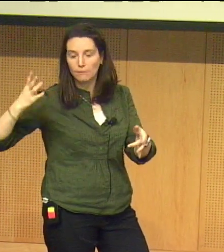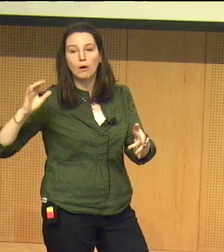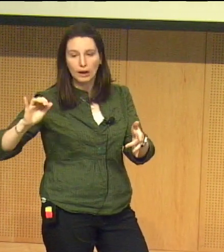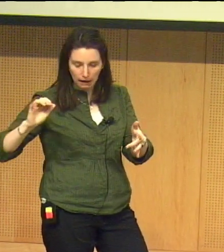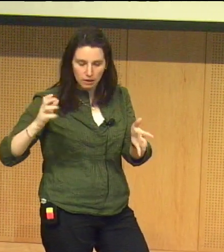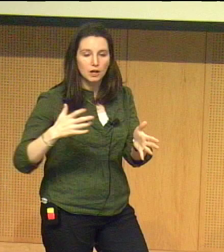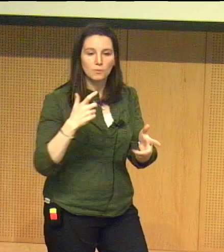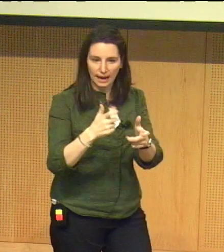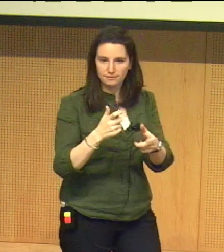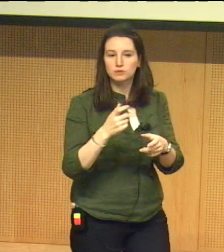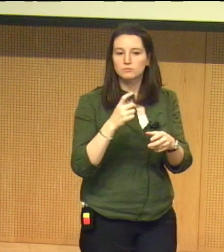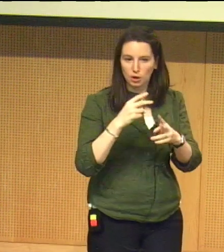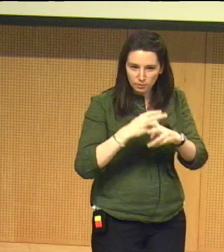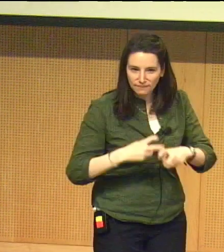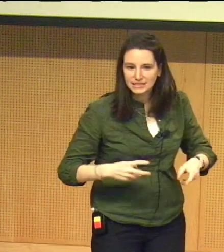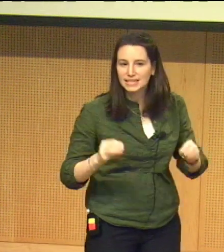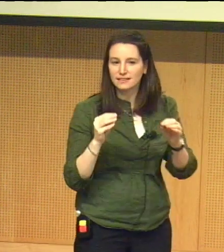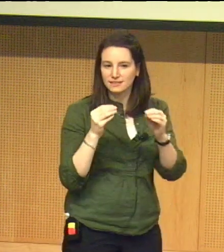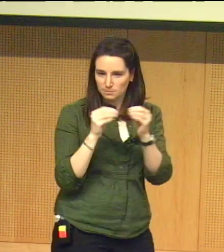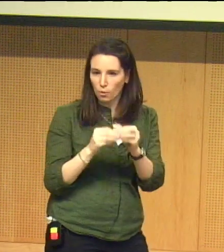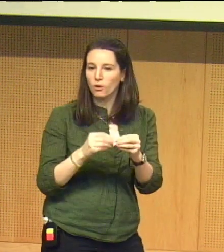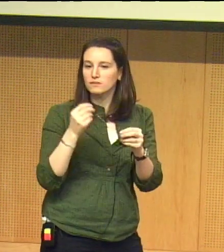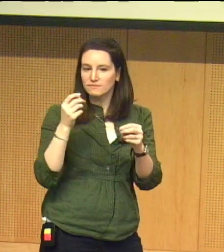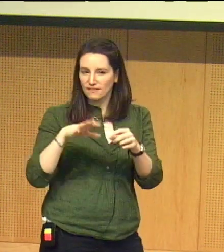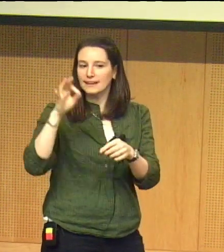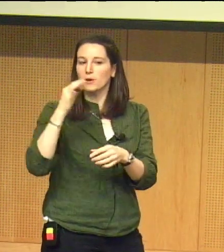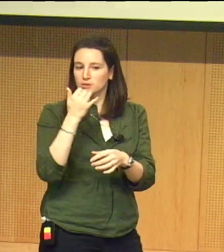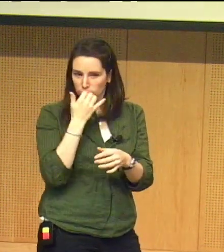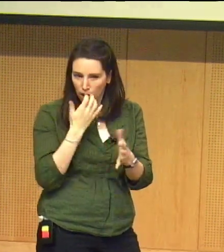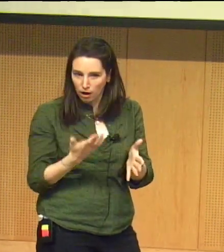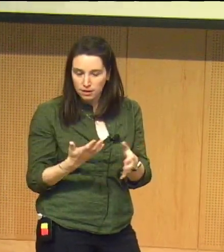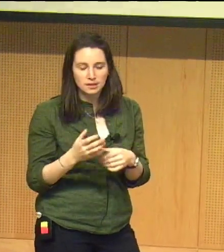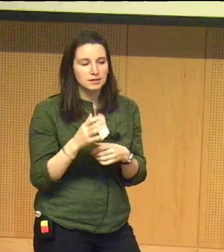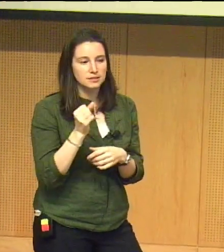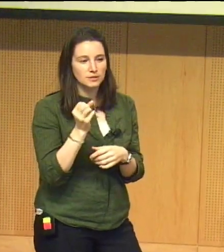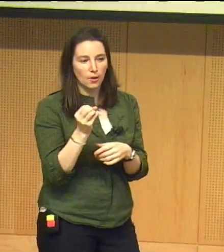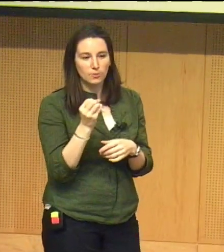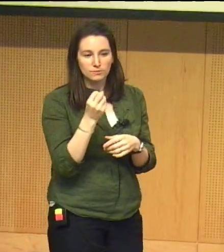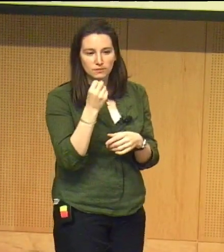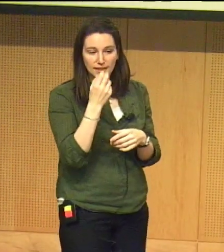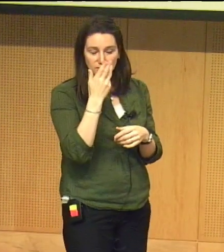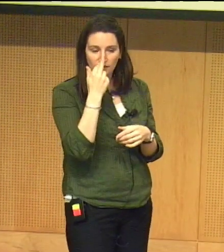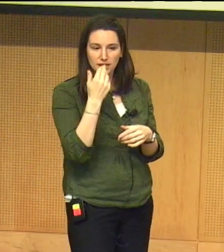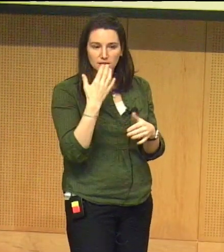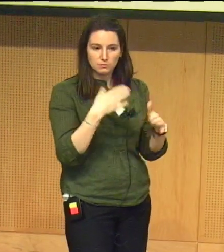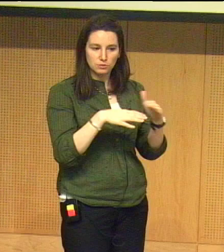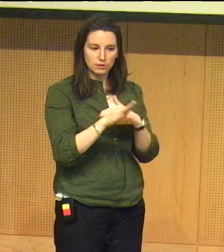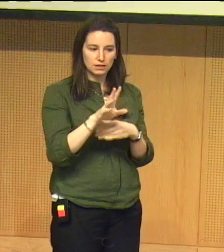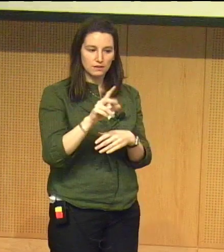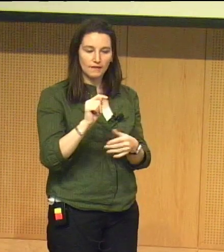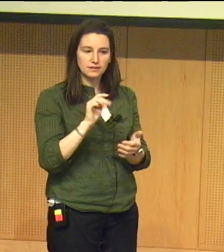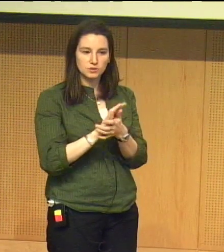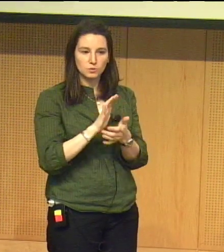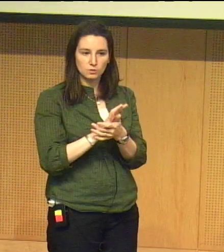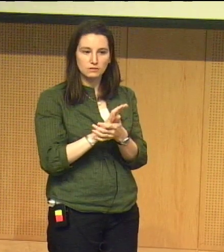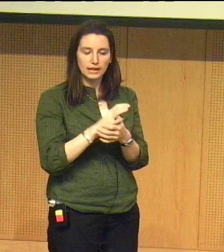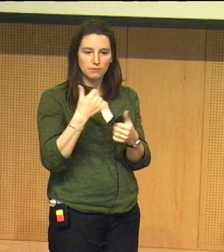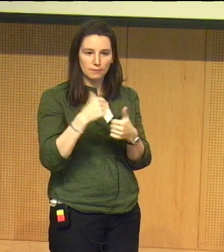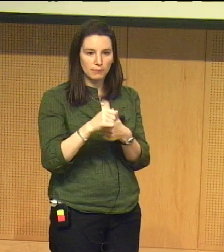okay, we have to, investigate this more, find out what's wrong. So, and it's funny because when you get into vet school, I remember I'm